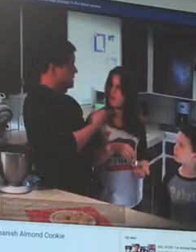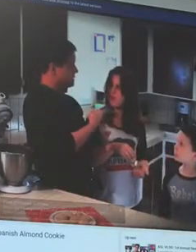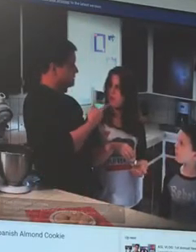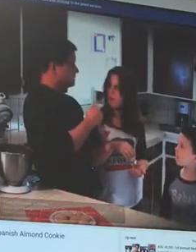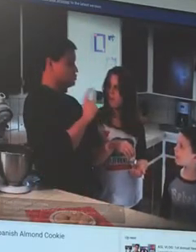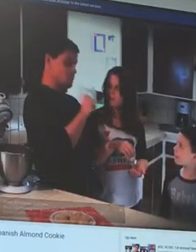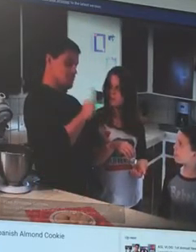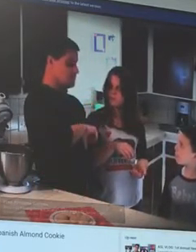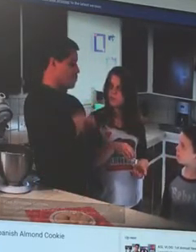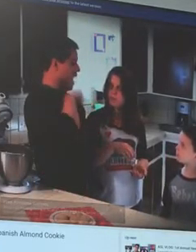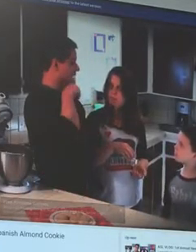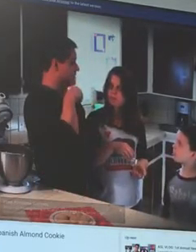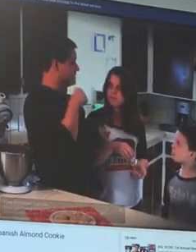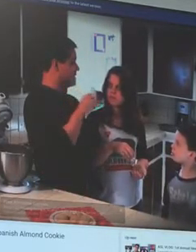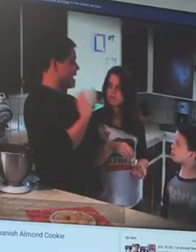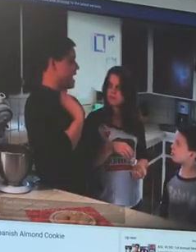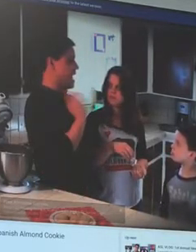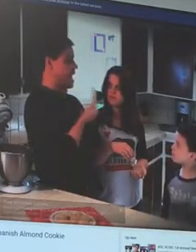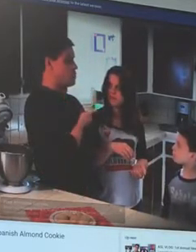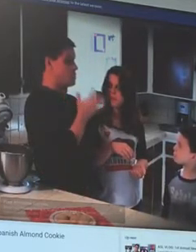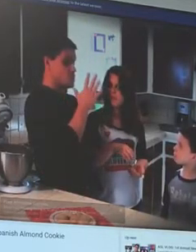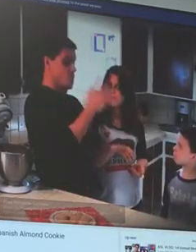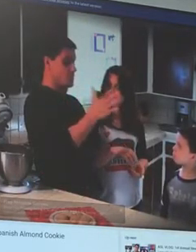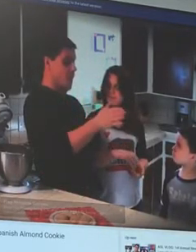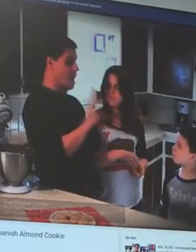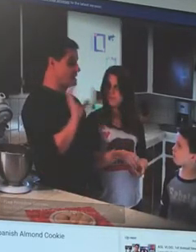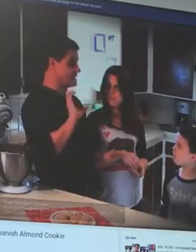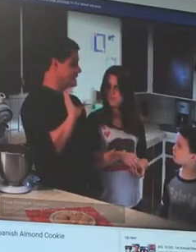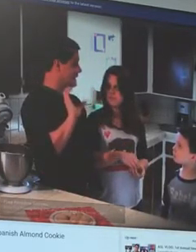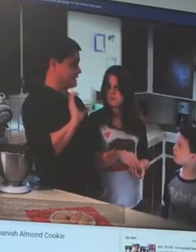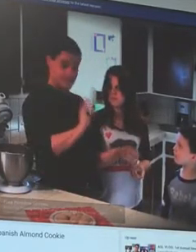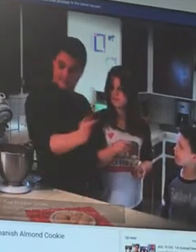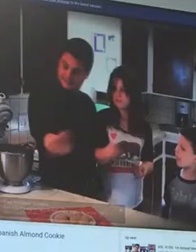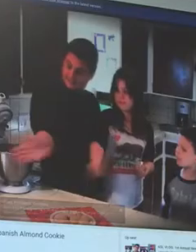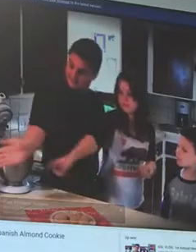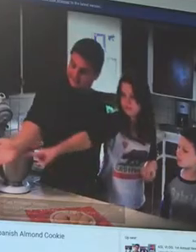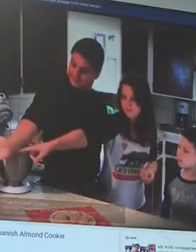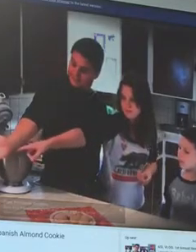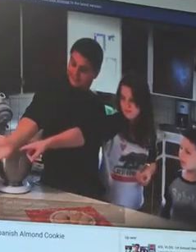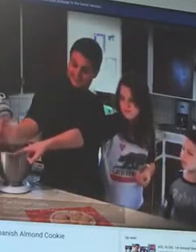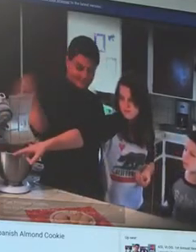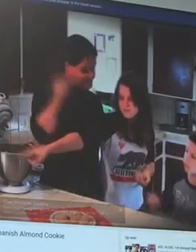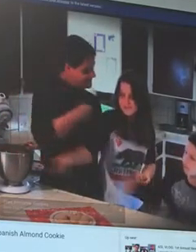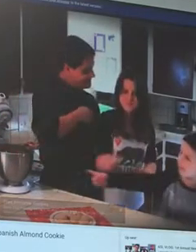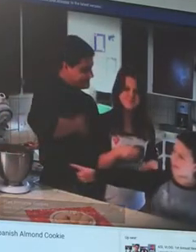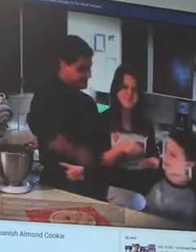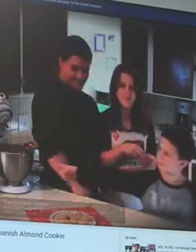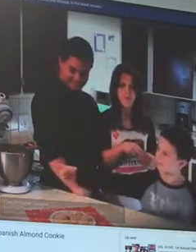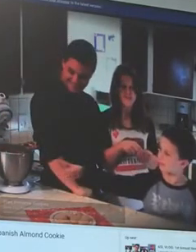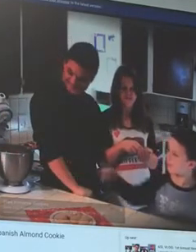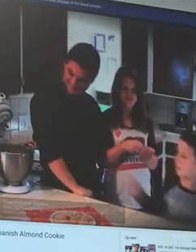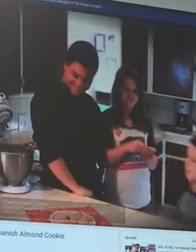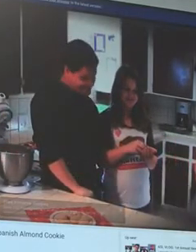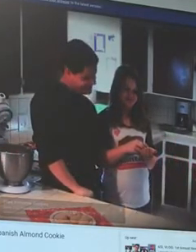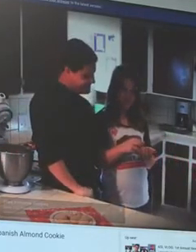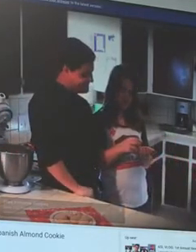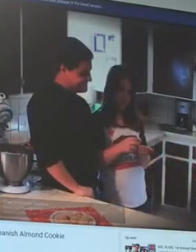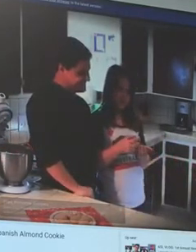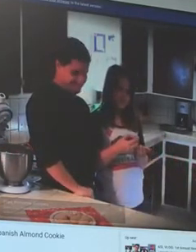they're yummy. Now, the two of you, we should all be proud of Grandma and our Spanish heritage.